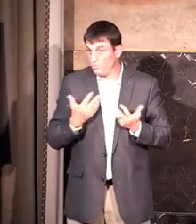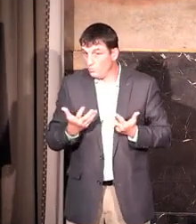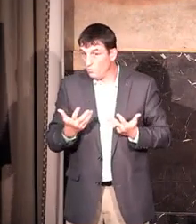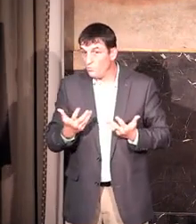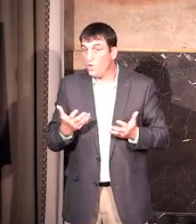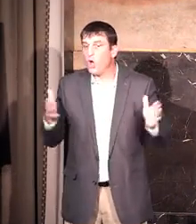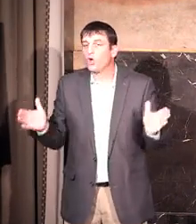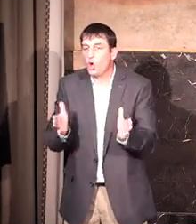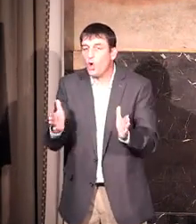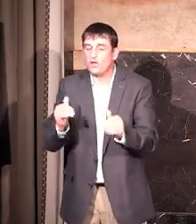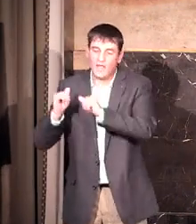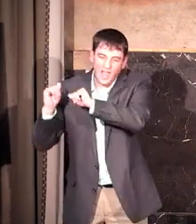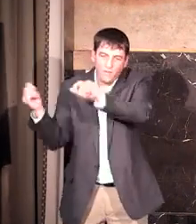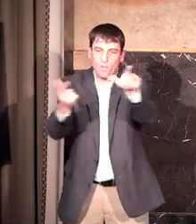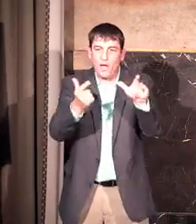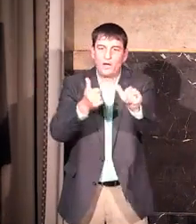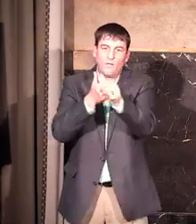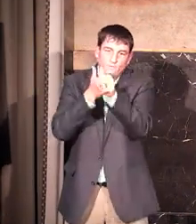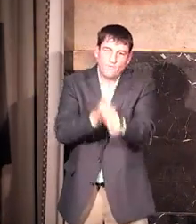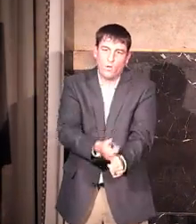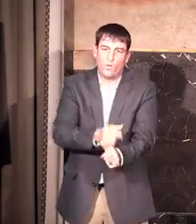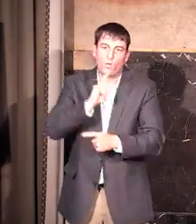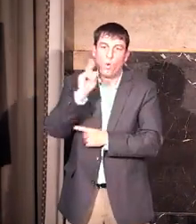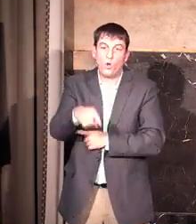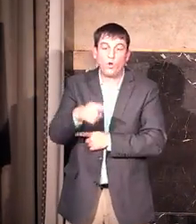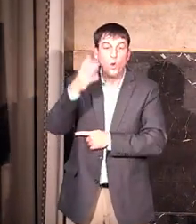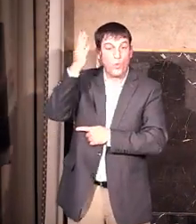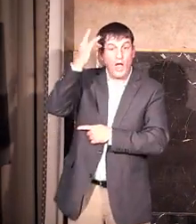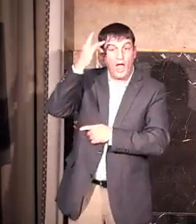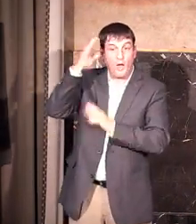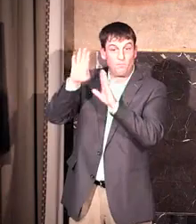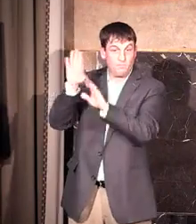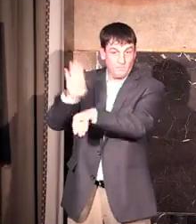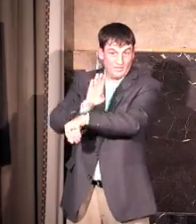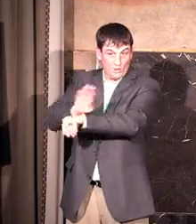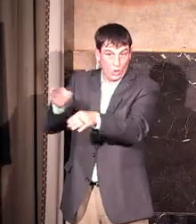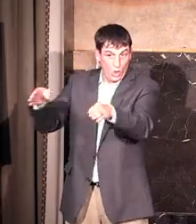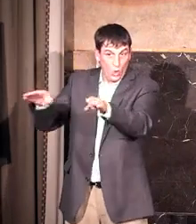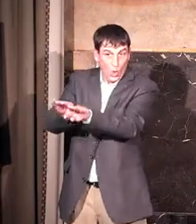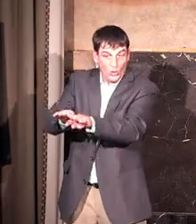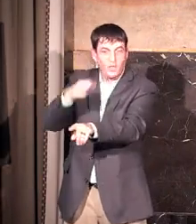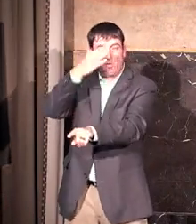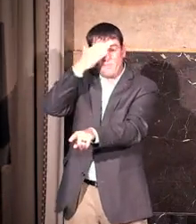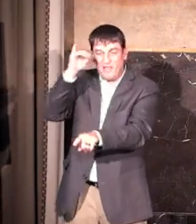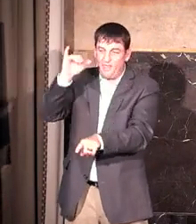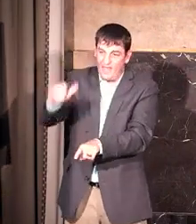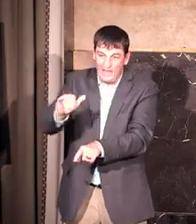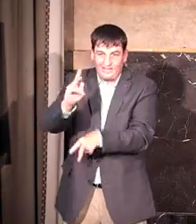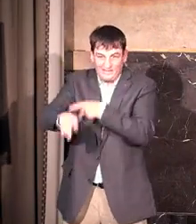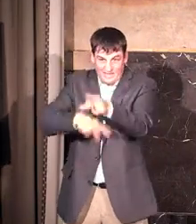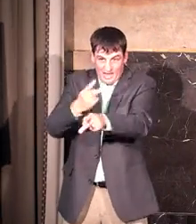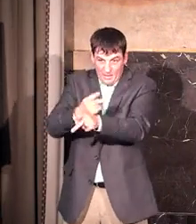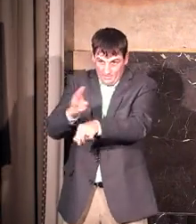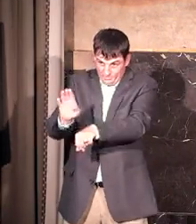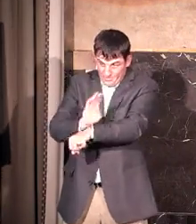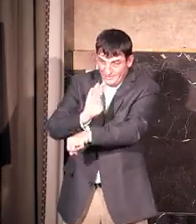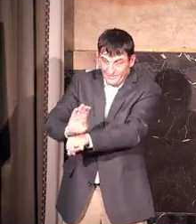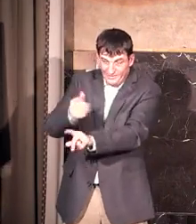the order. There's a reason why certain businesses are closed, and that is because the nature of those businesses are such